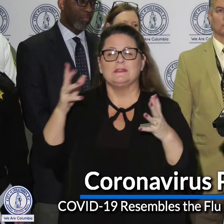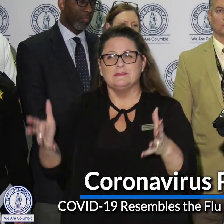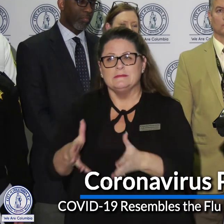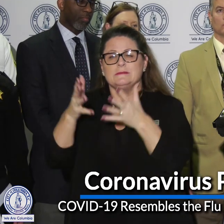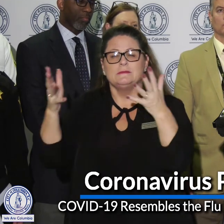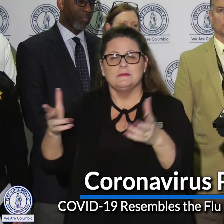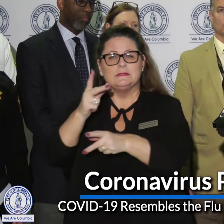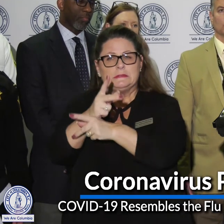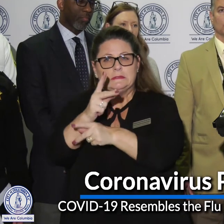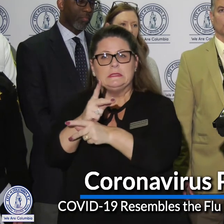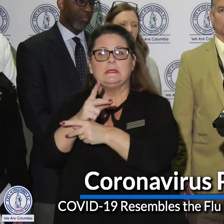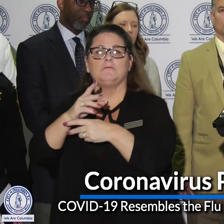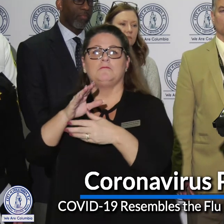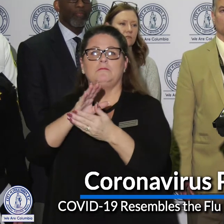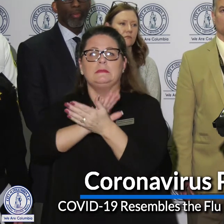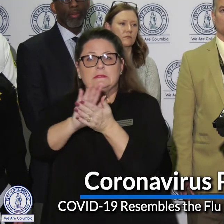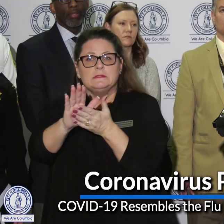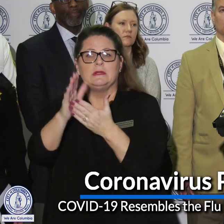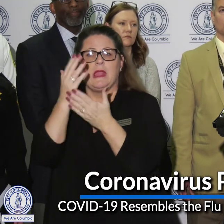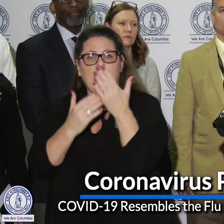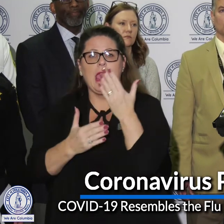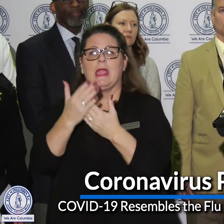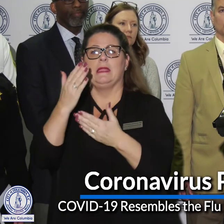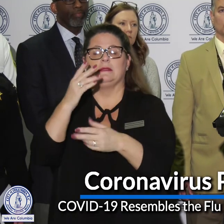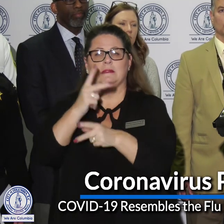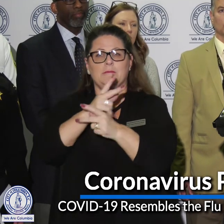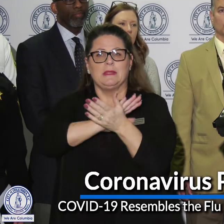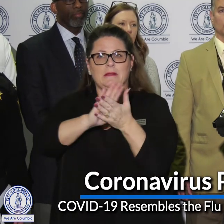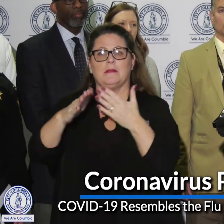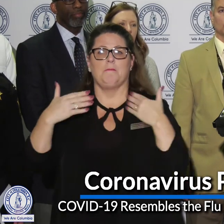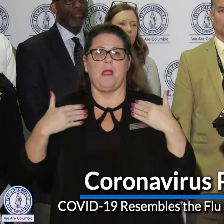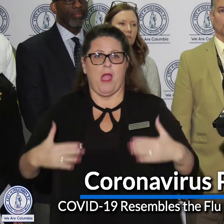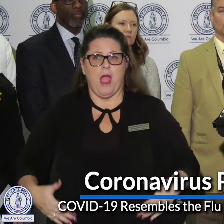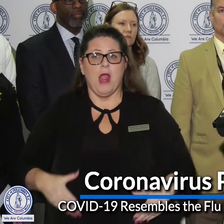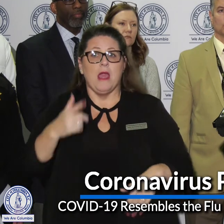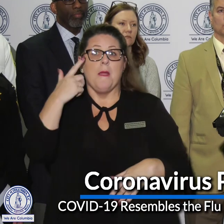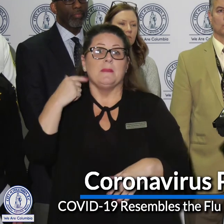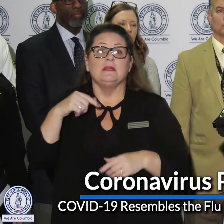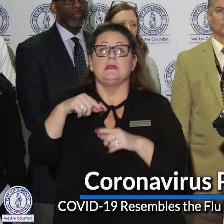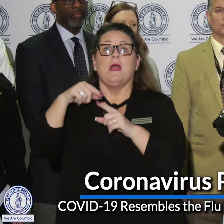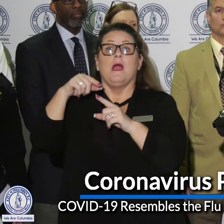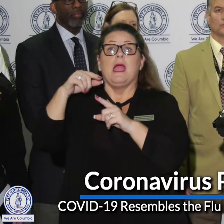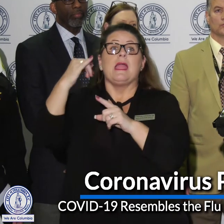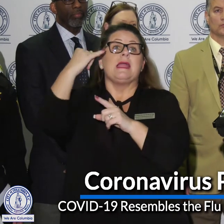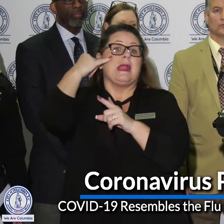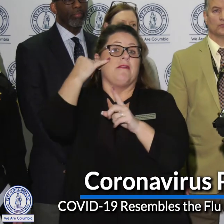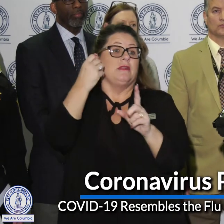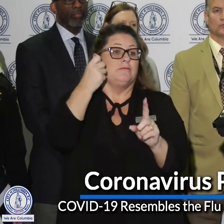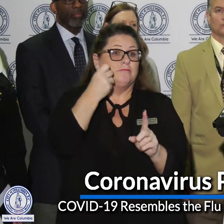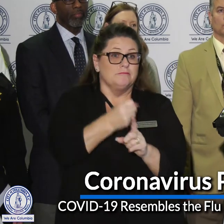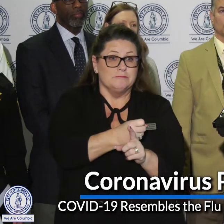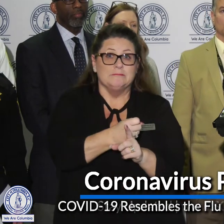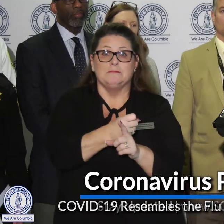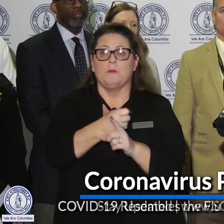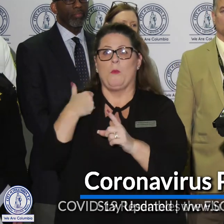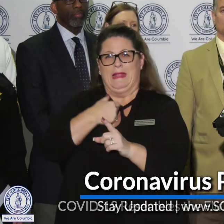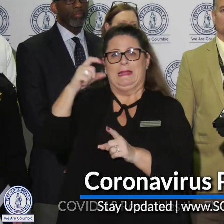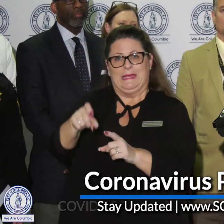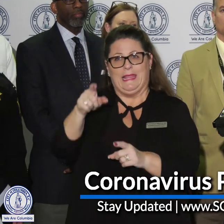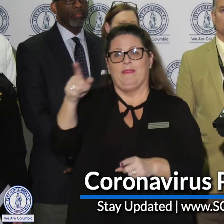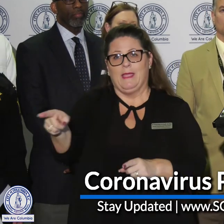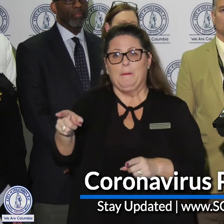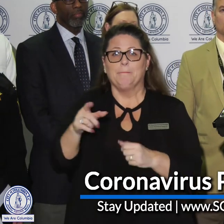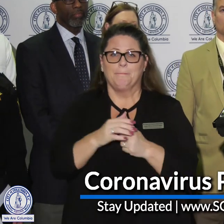own personal health and hygiene, but because they are the essential employees that will continue to keep this community running in the event that